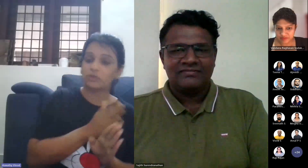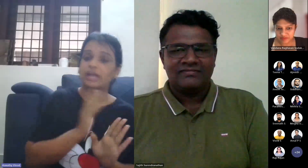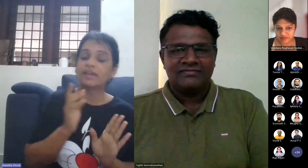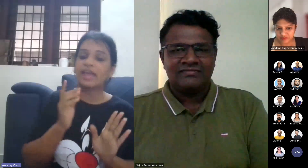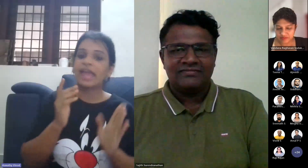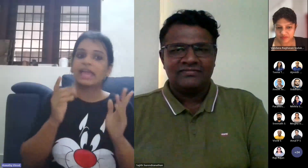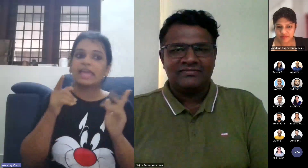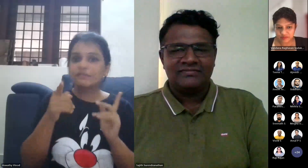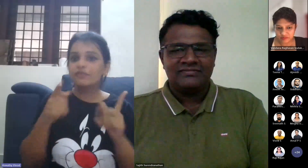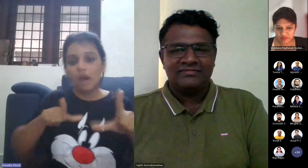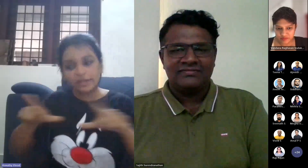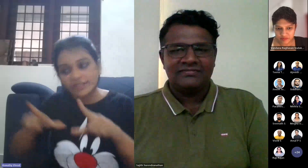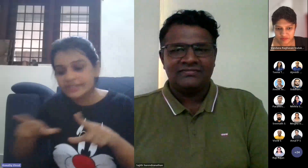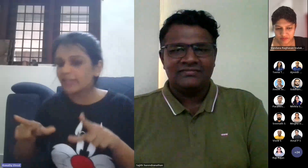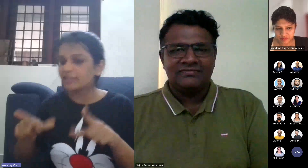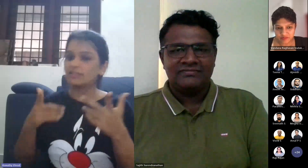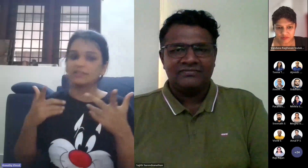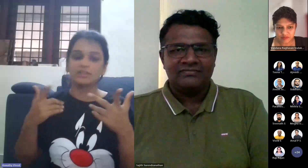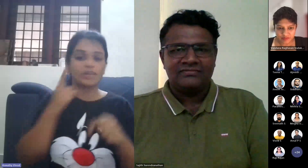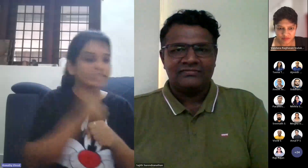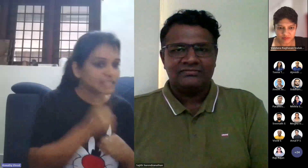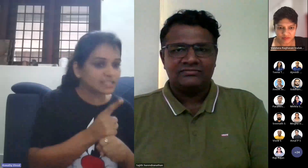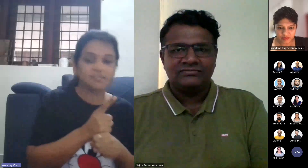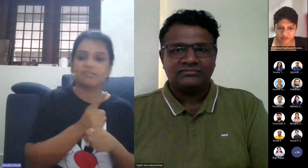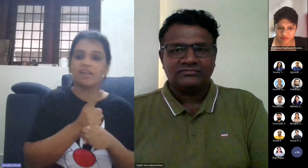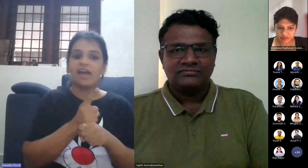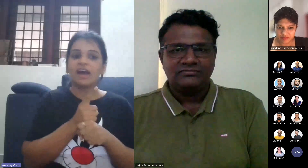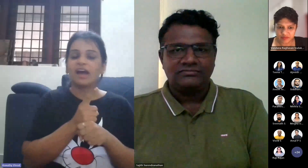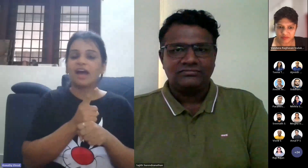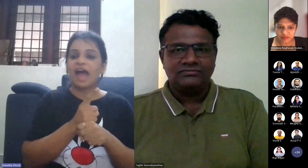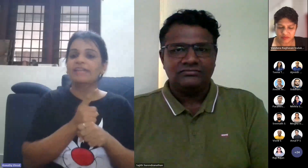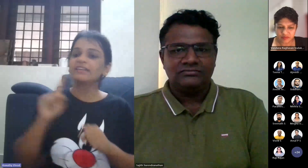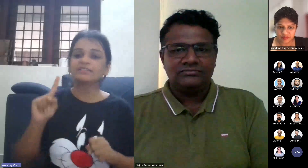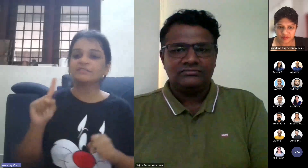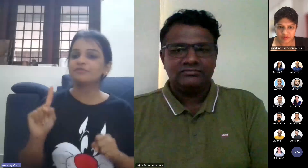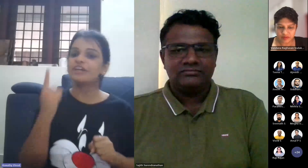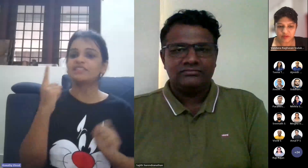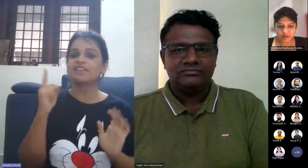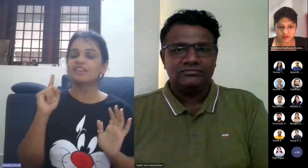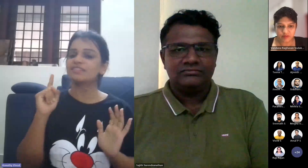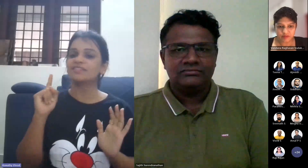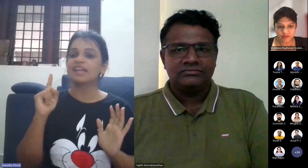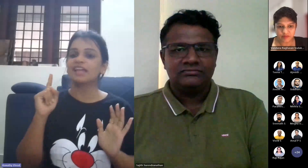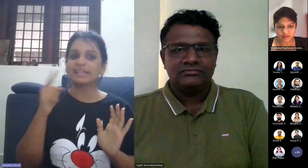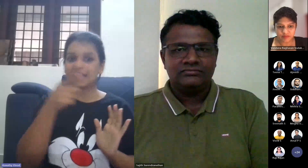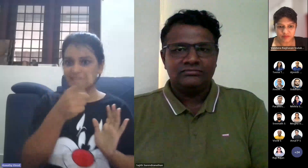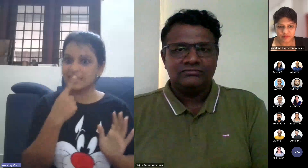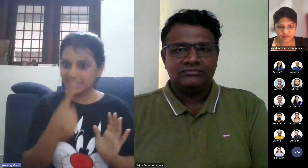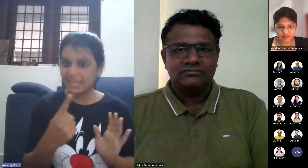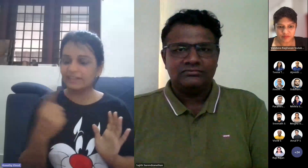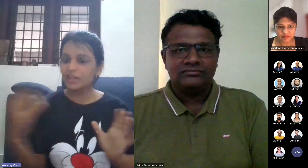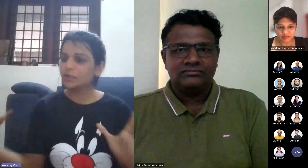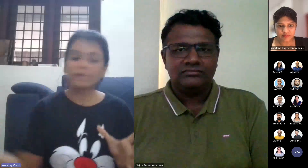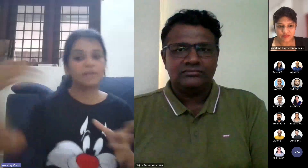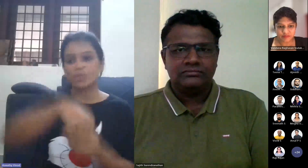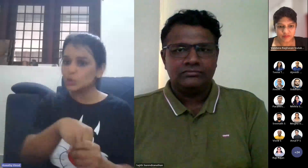even before that, if you are a designer, you're a teacher, I think the first thing is that, like he